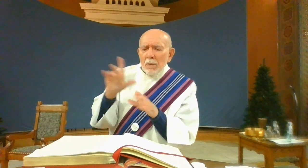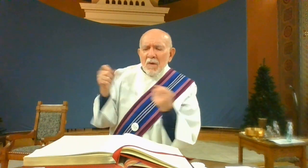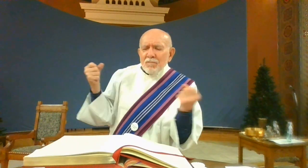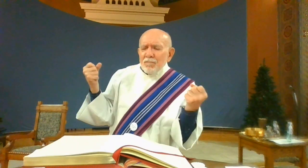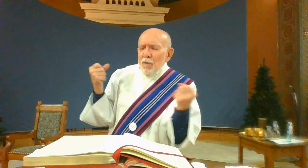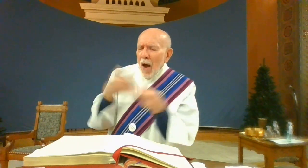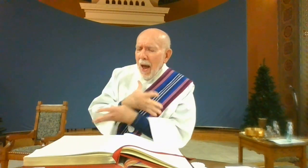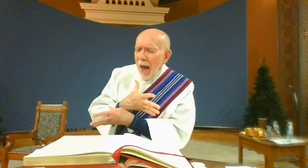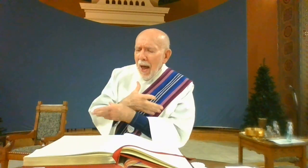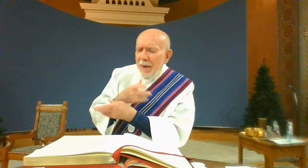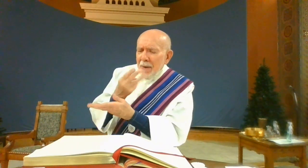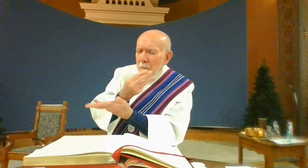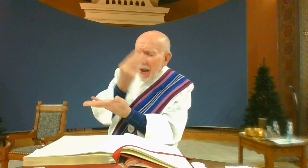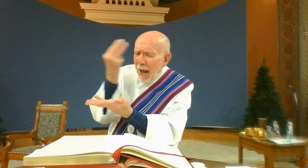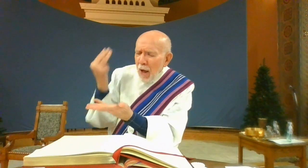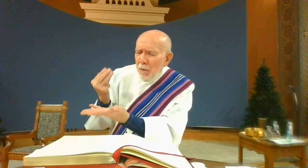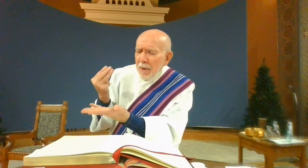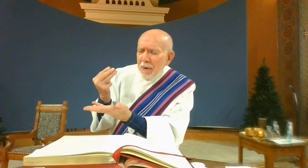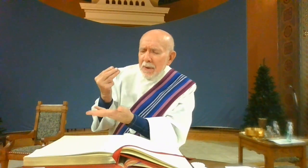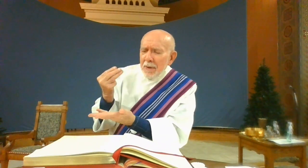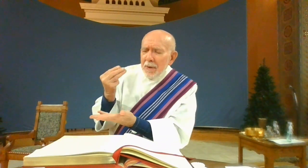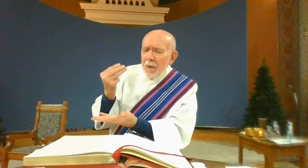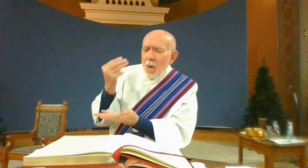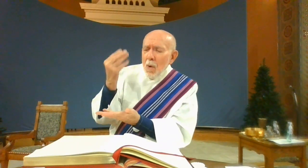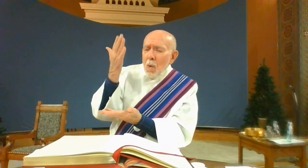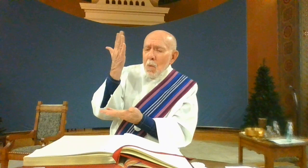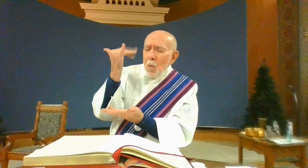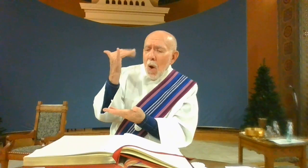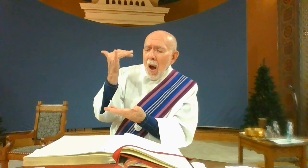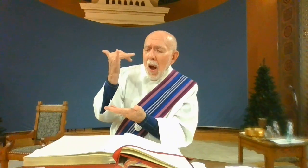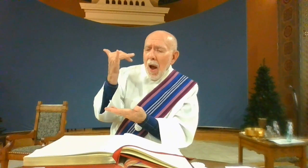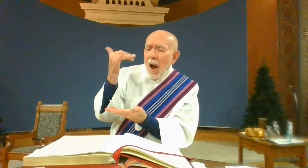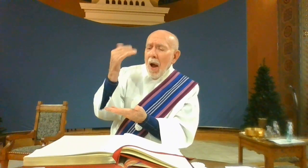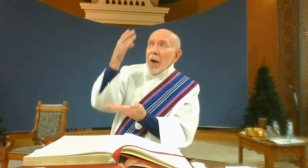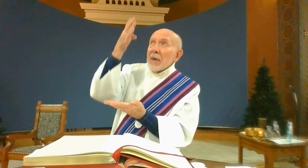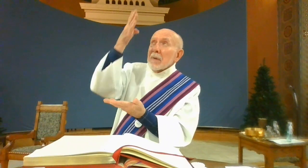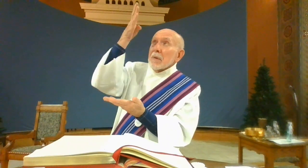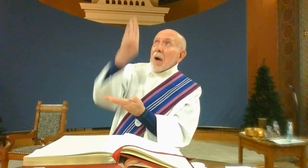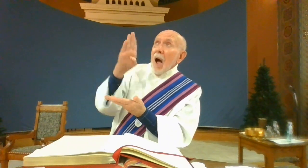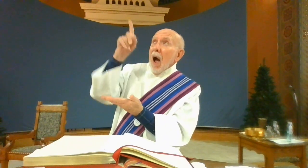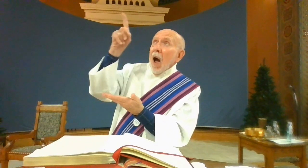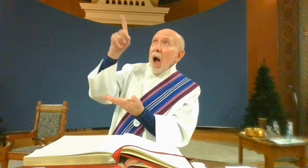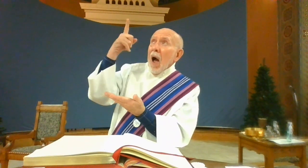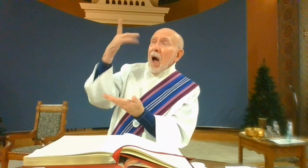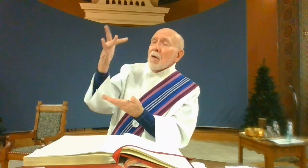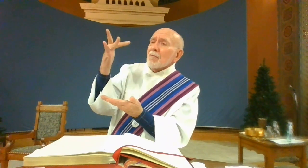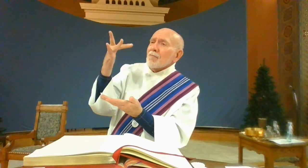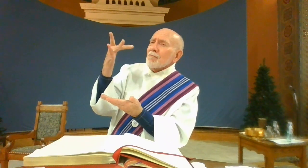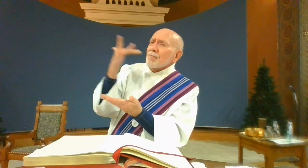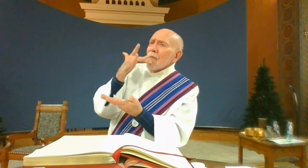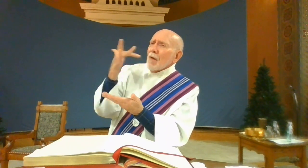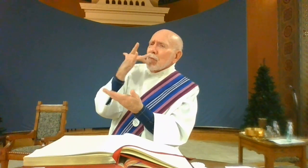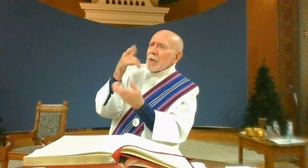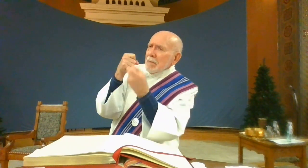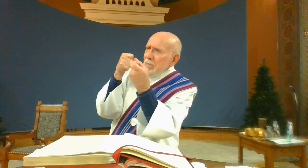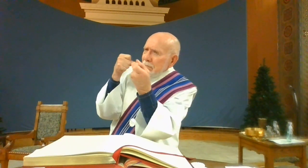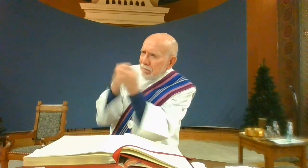Then the angel said to her, Do not be afraid, Mary, for you have found favor with